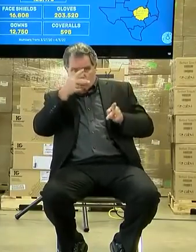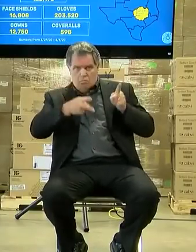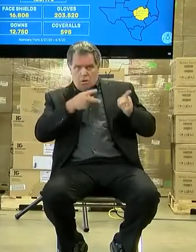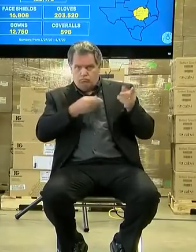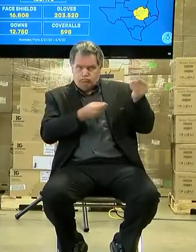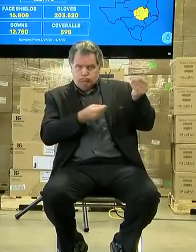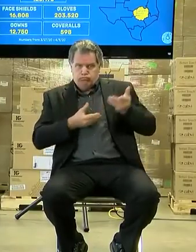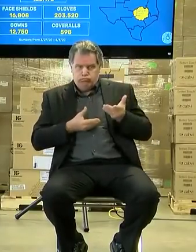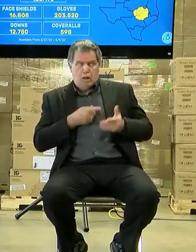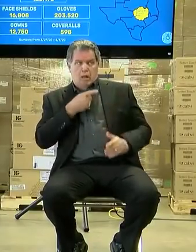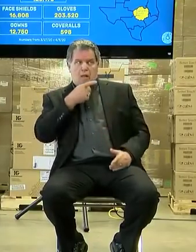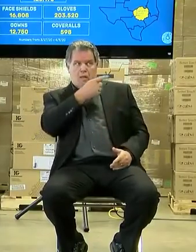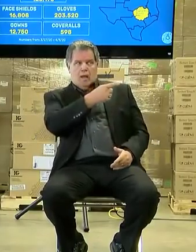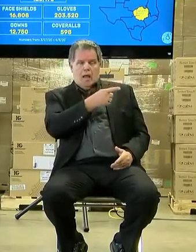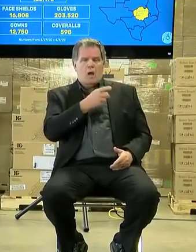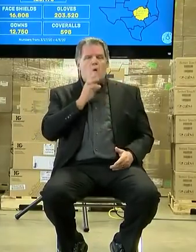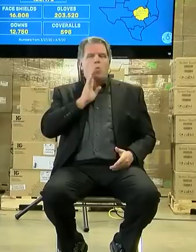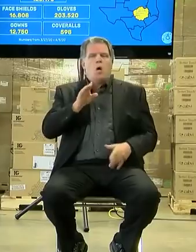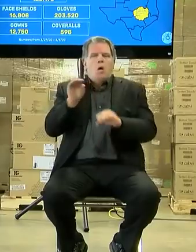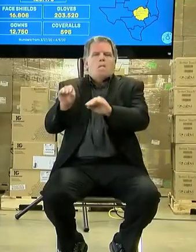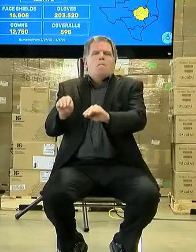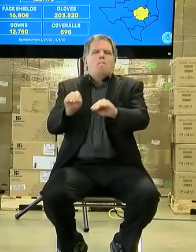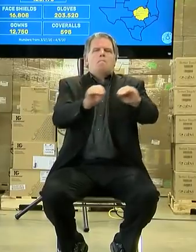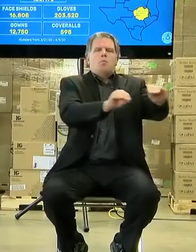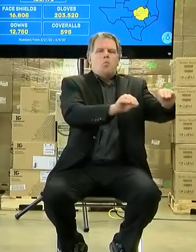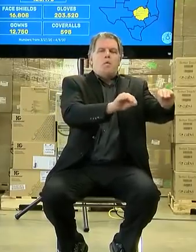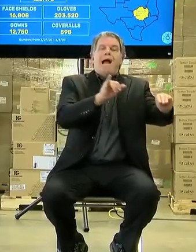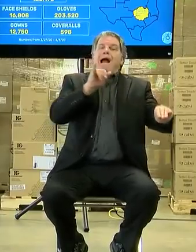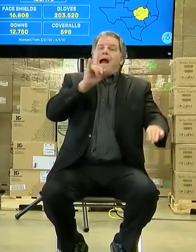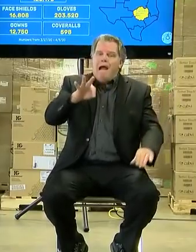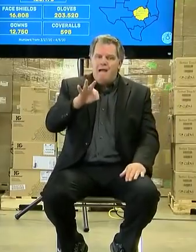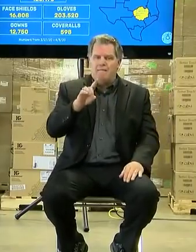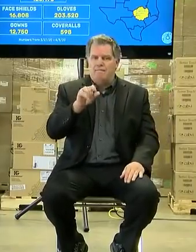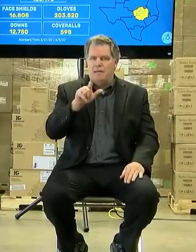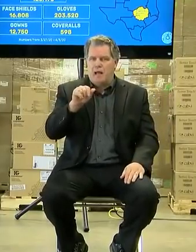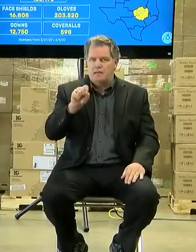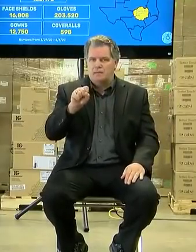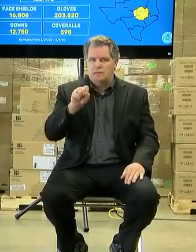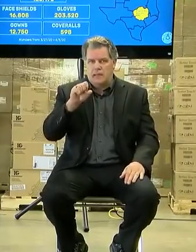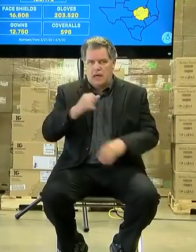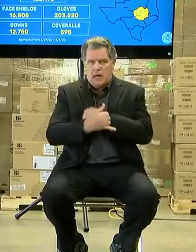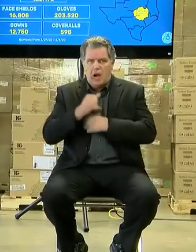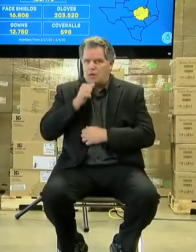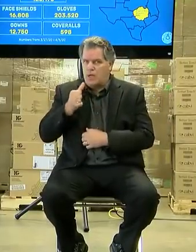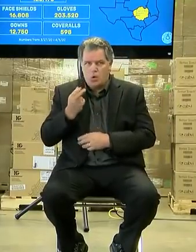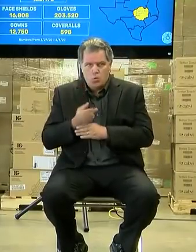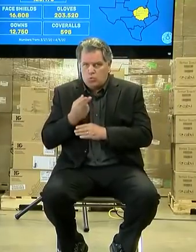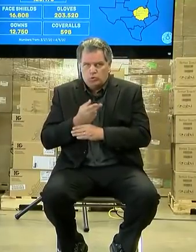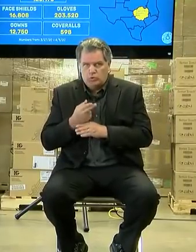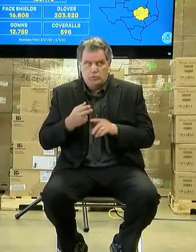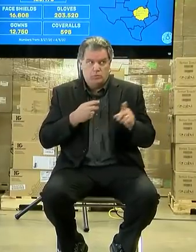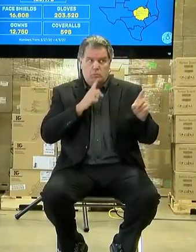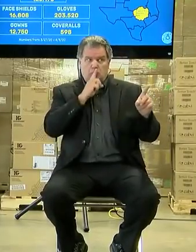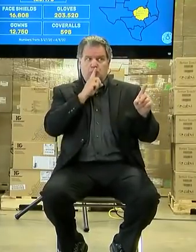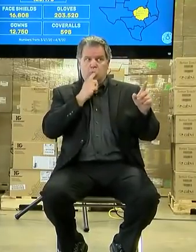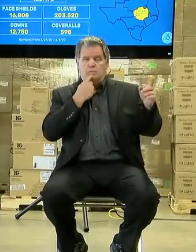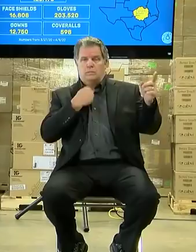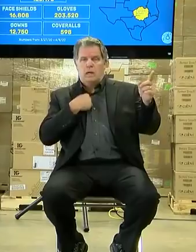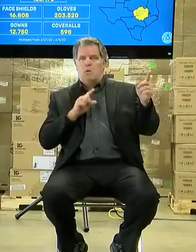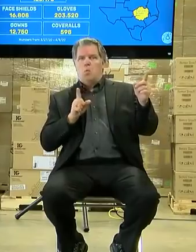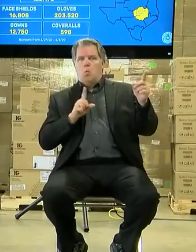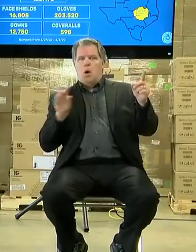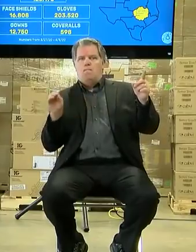that they would be required to move it elsewhere if Dallas County was not going to use it. They didn't tell us where they would move it to.